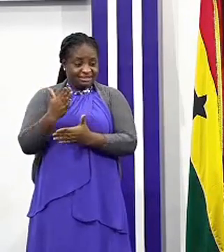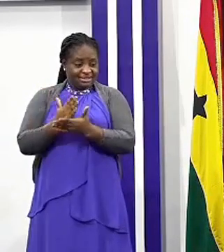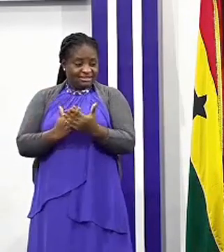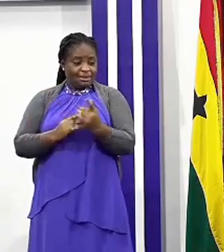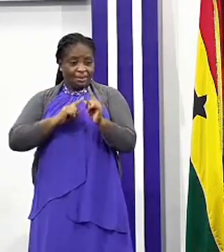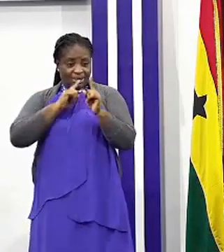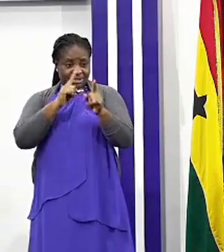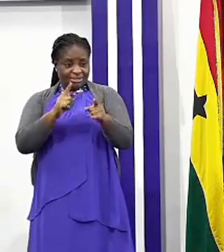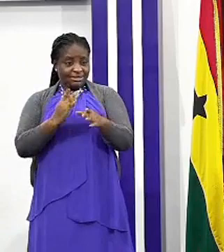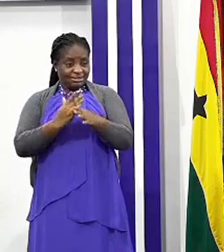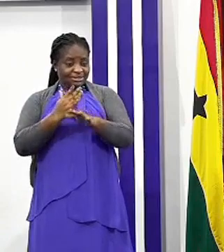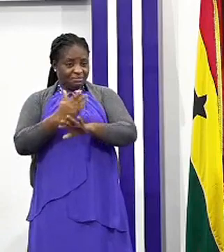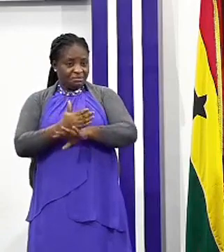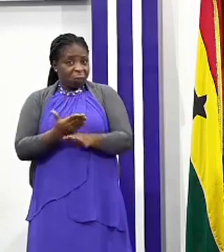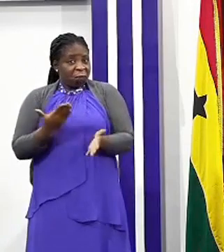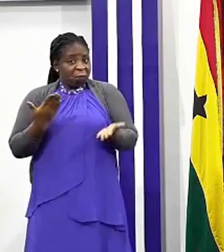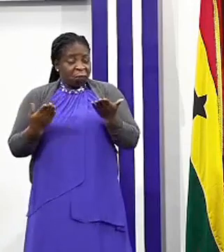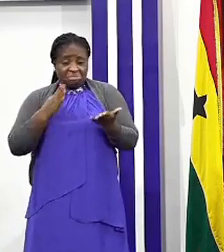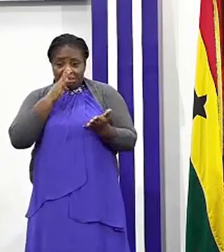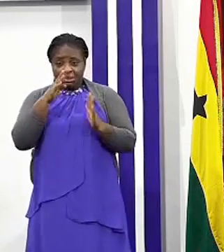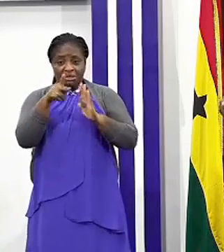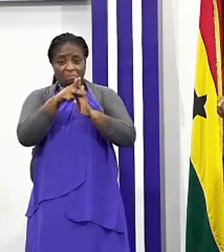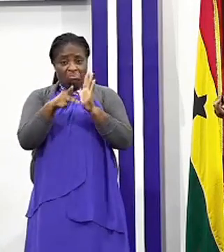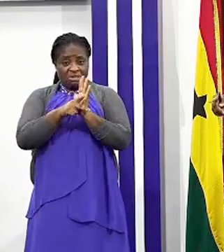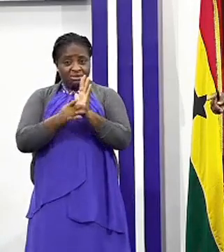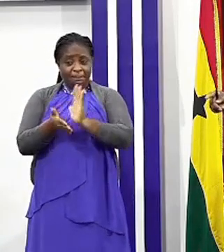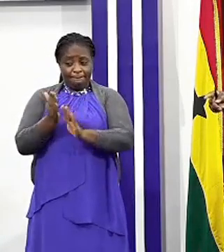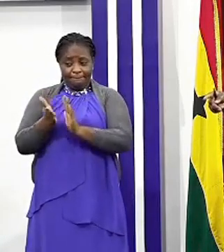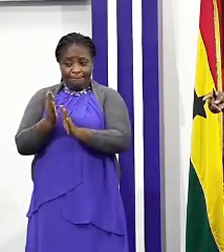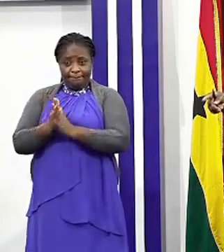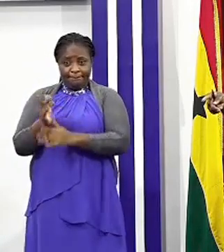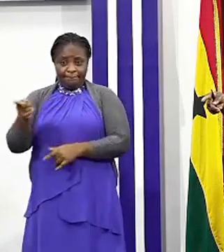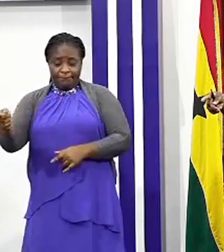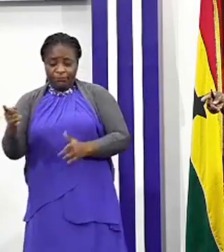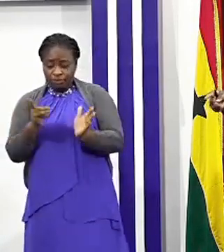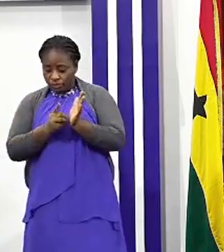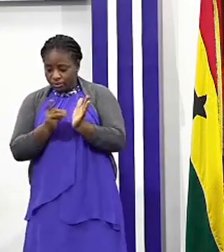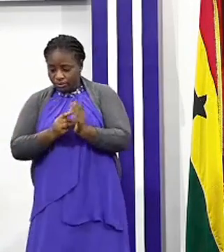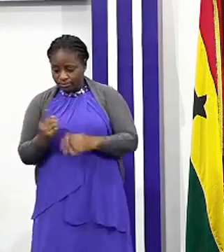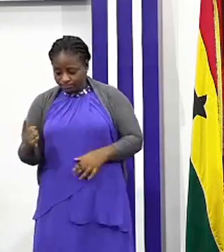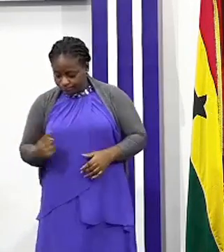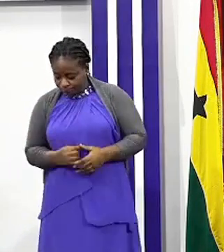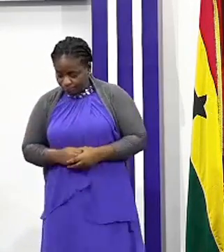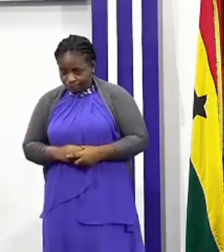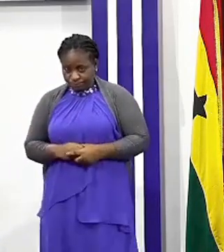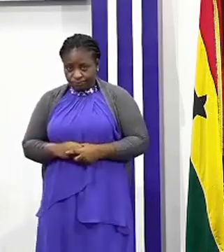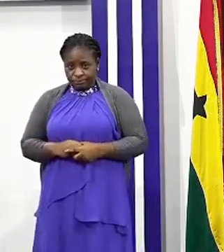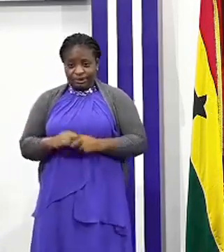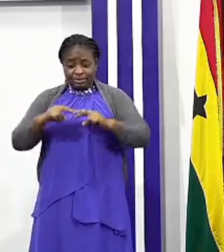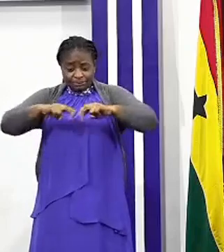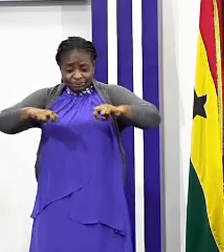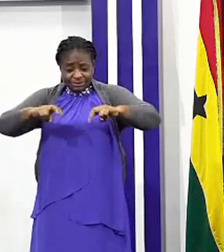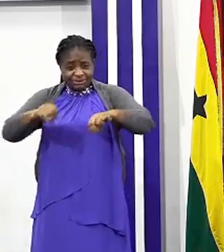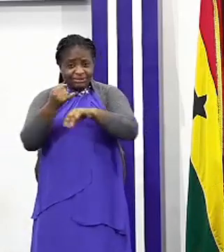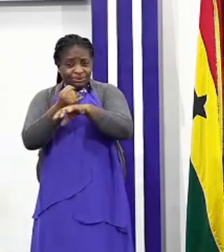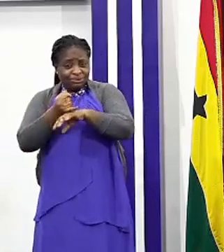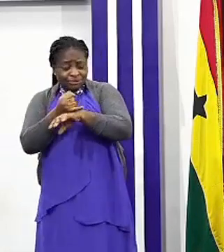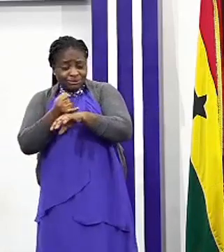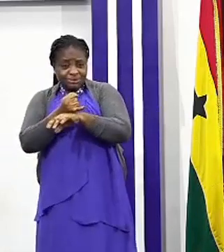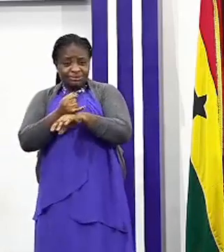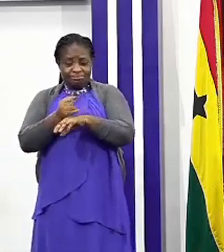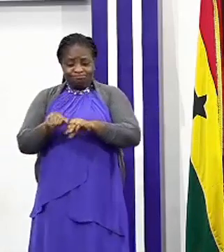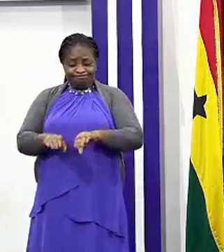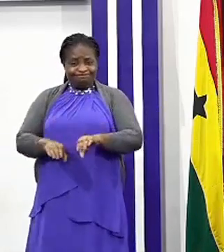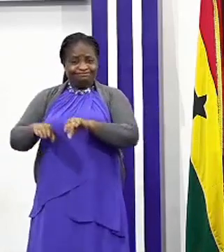answers. Maybe let me deal with the policy question very quickly. So, Dr. Nsiasari, the policy question. The research institutions,